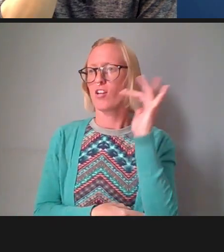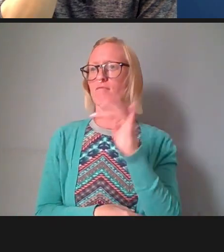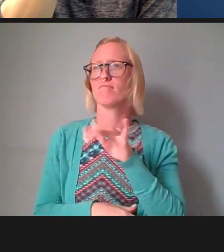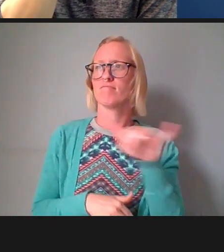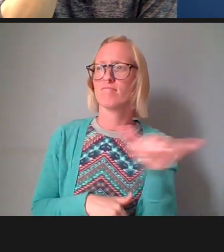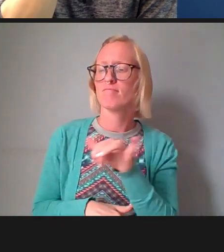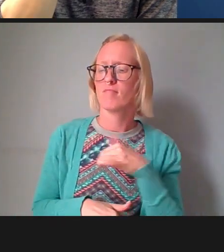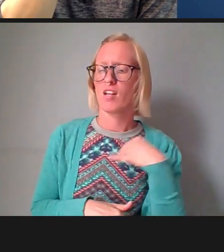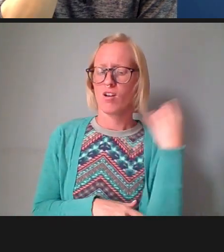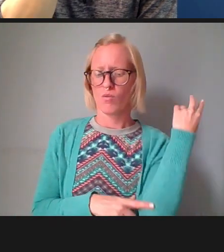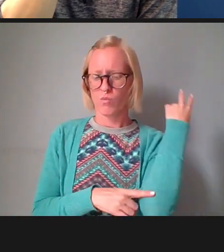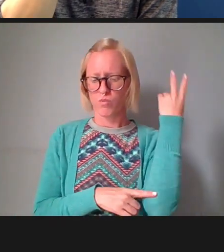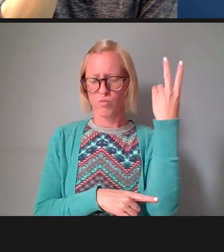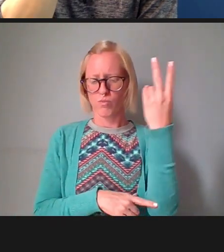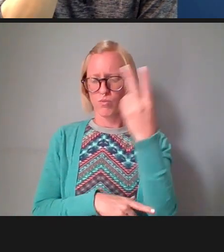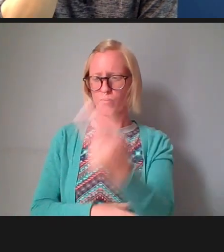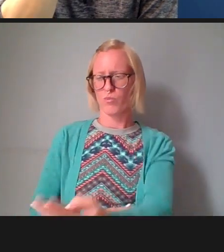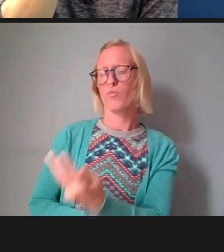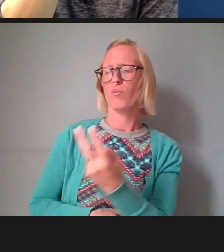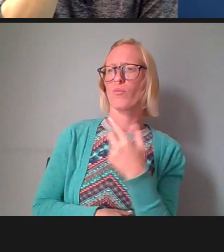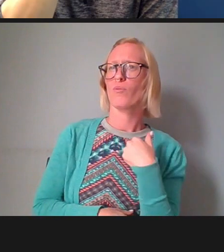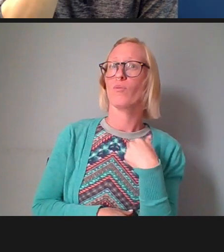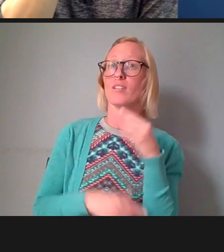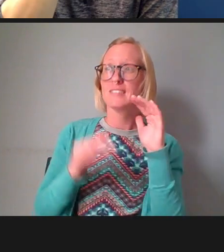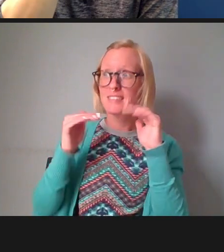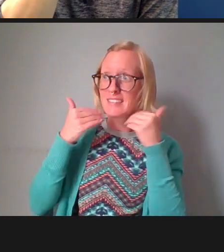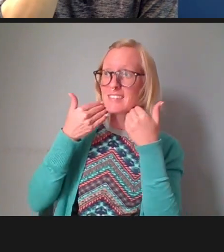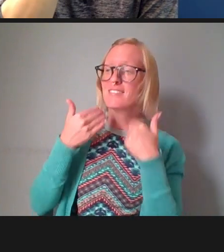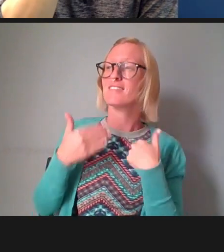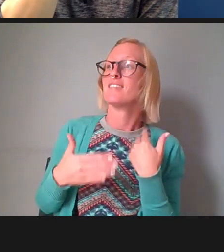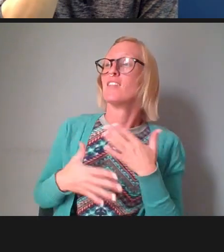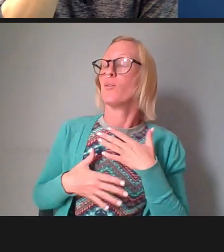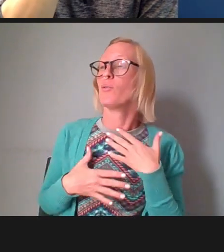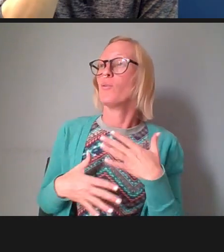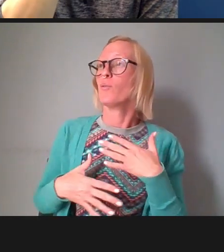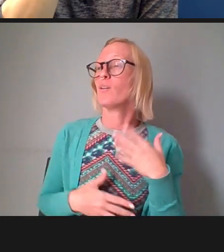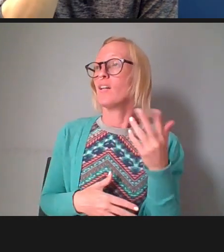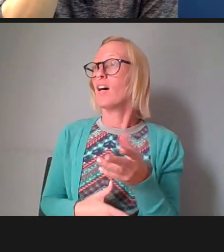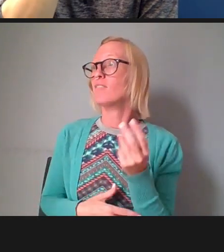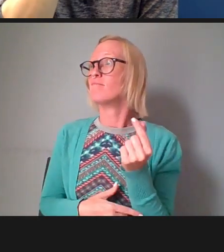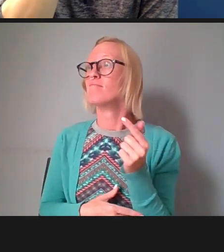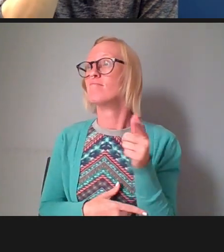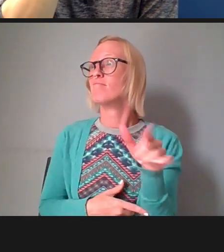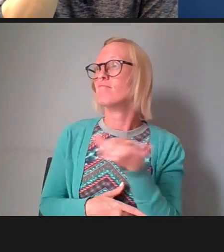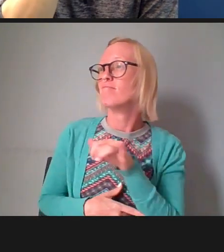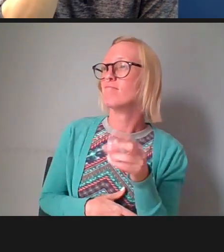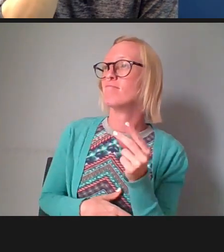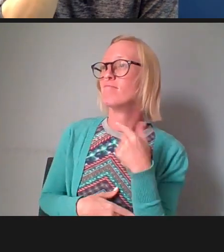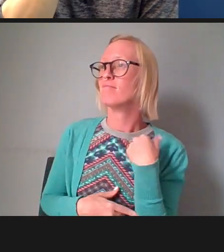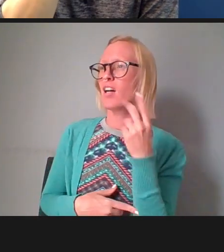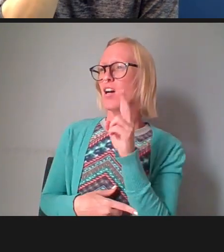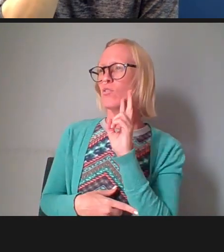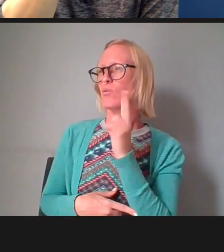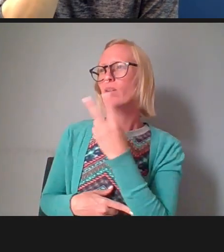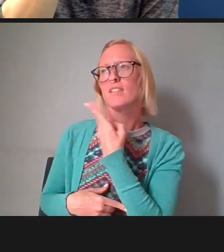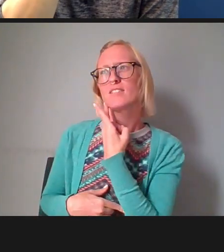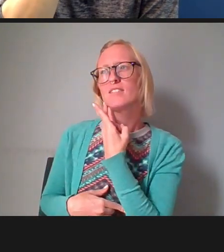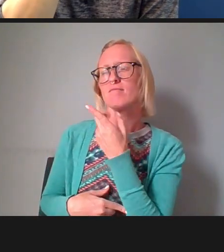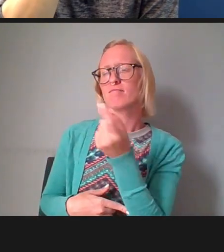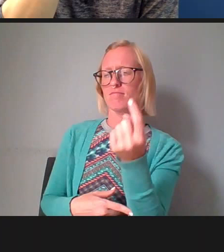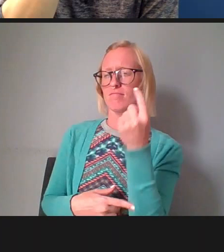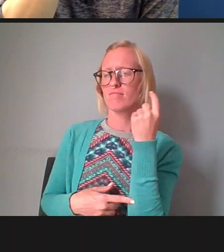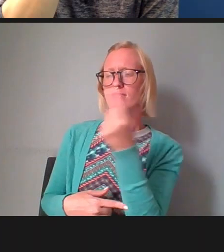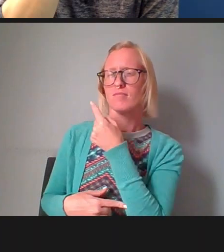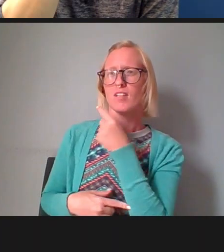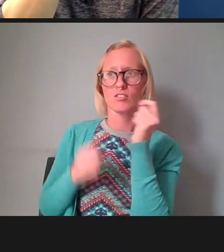flung themselves down and lay grinning and panting at Ralph like dogs. They were twins, and the eye was shocked and incredulous